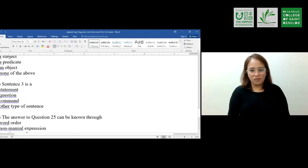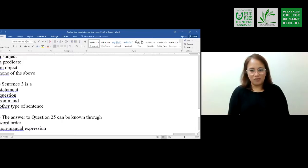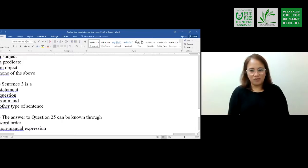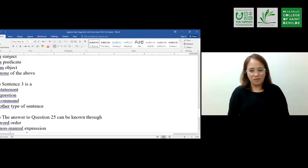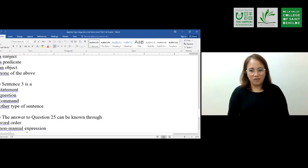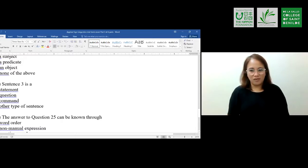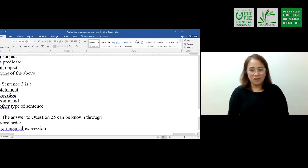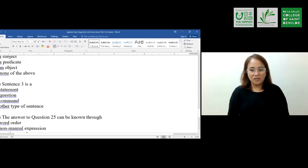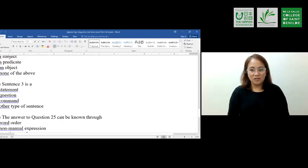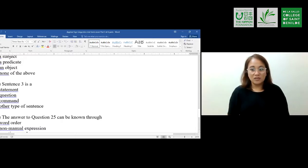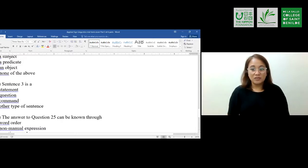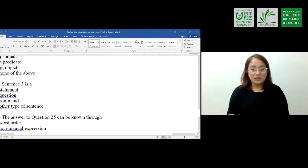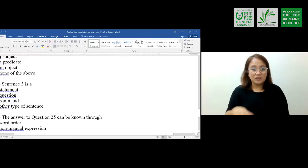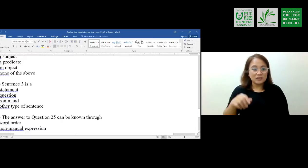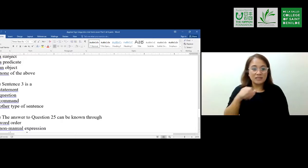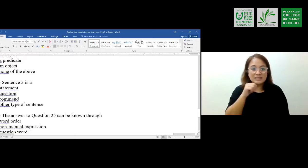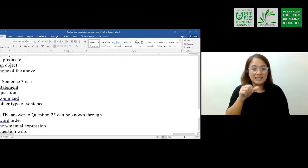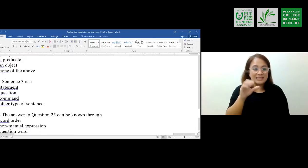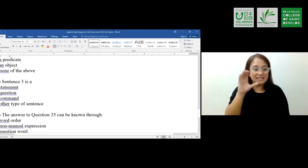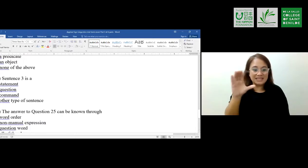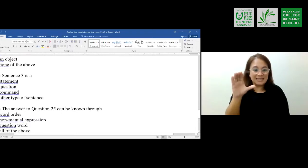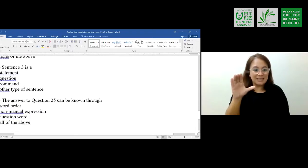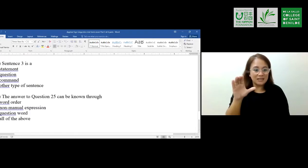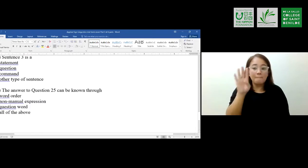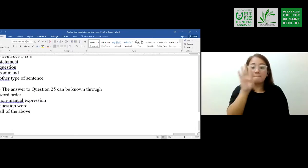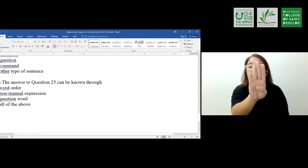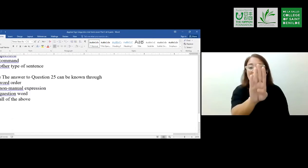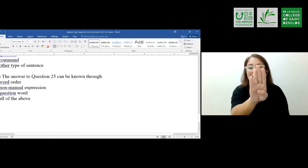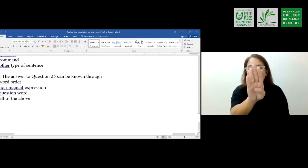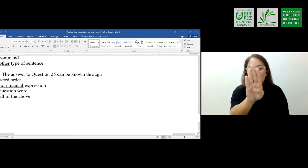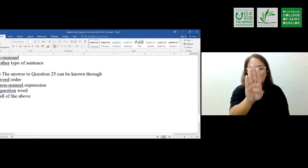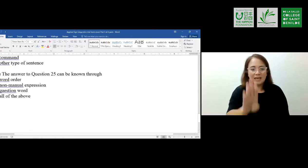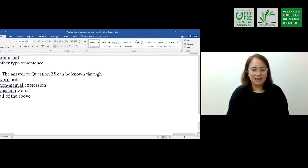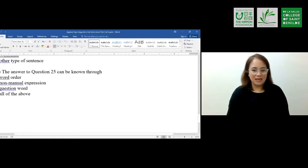Okay, now this is a little unclear here, but it may help you